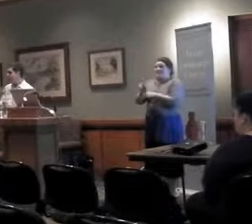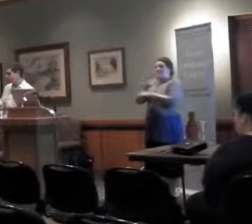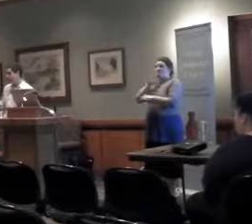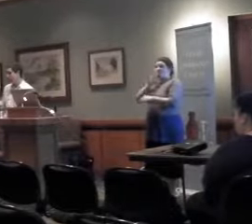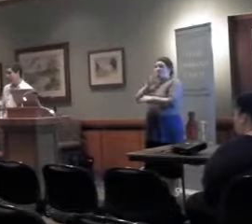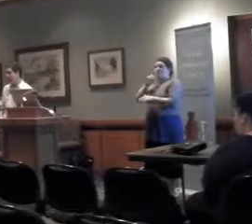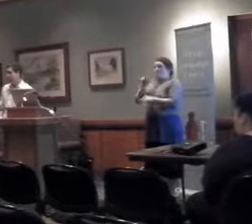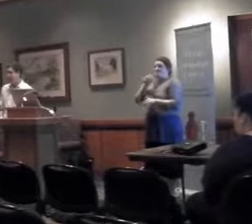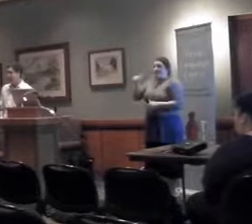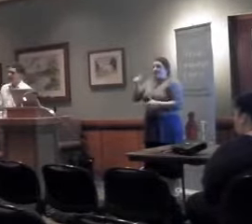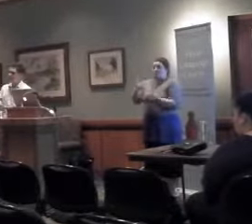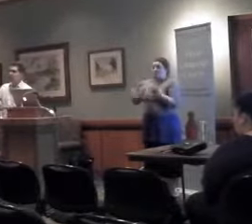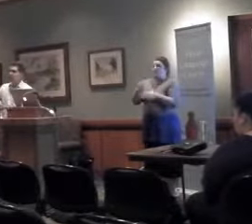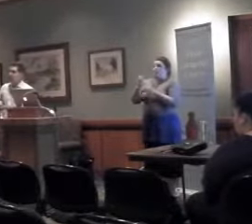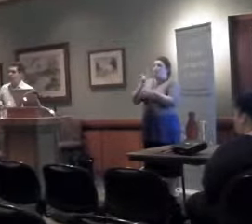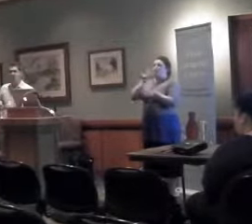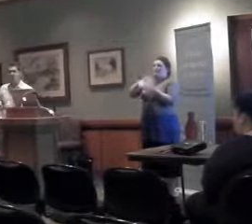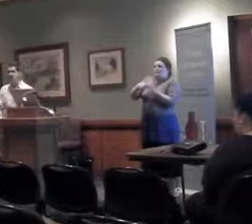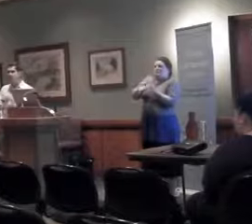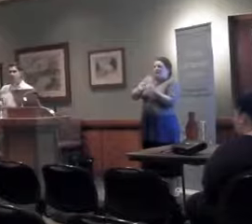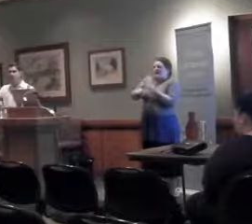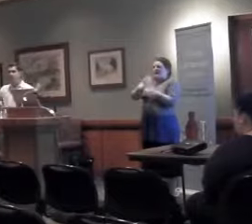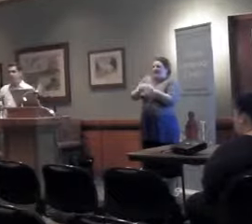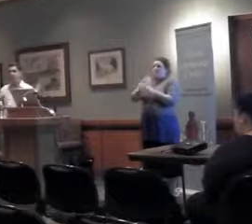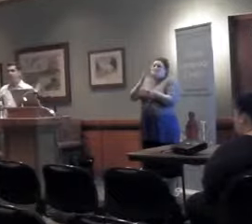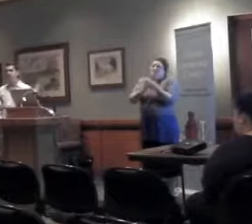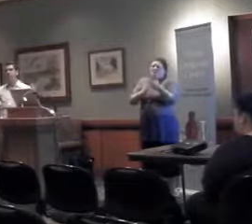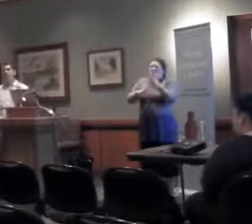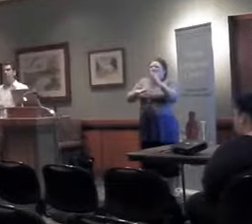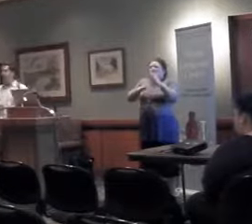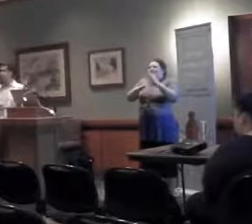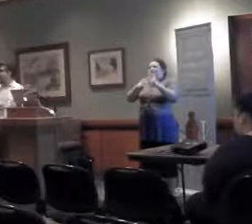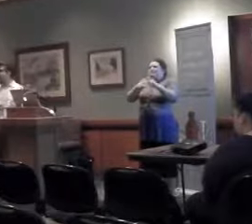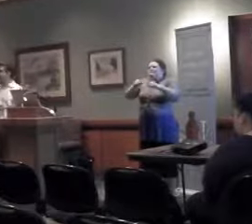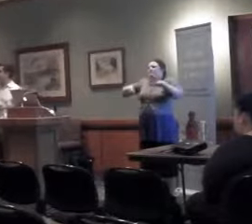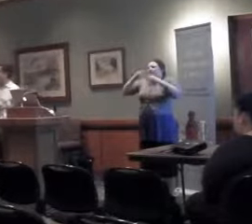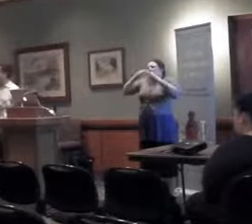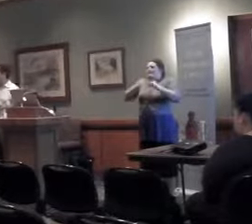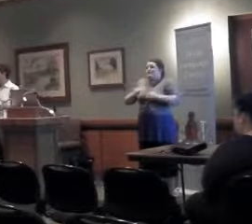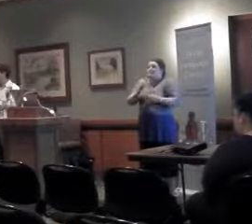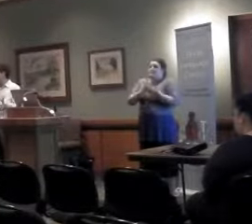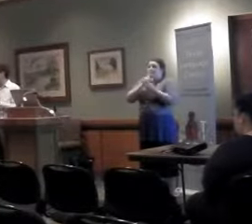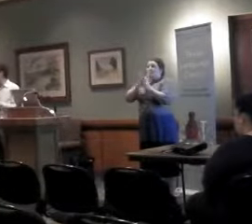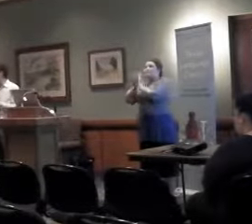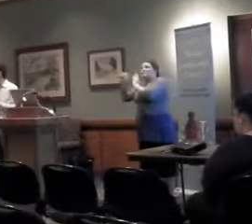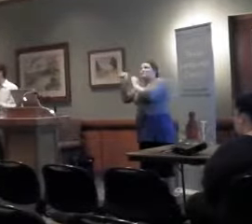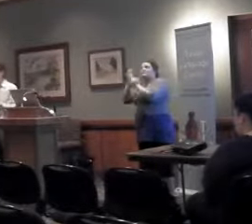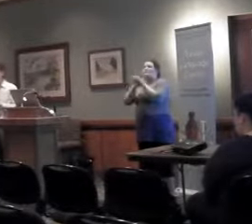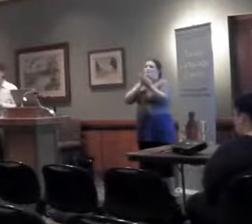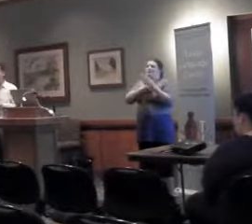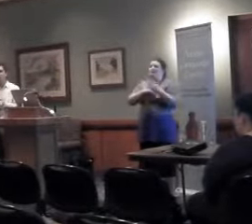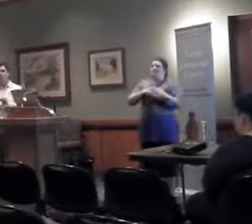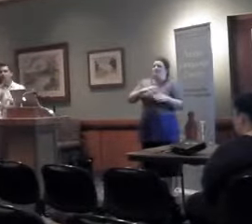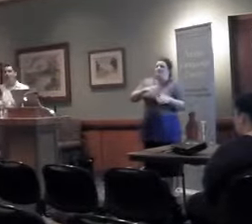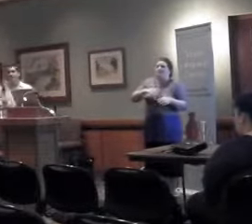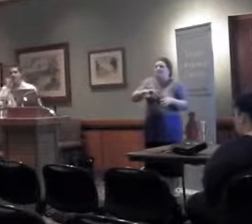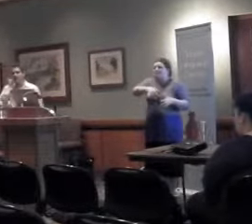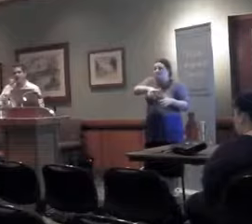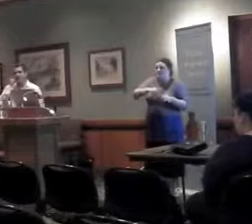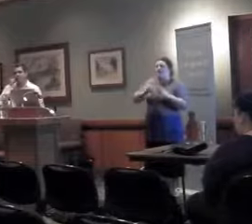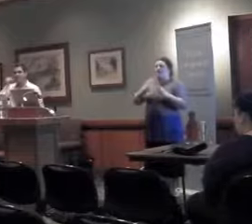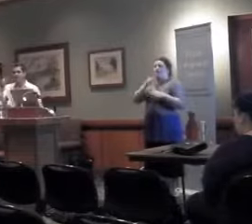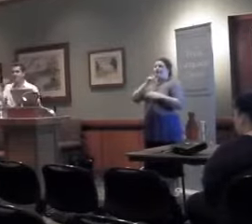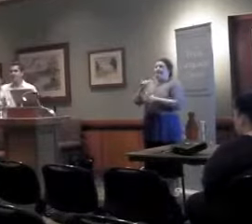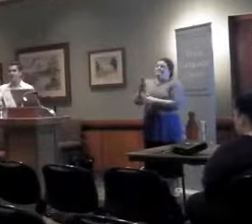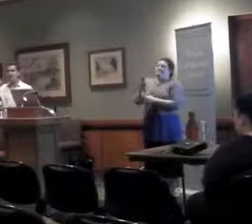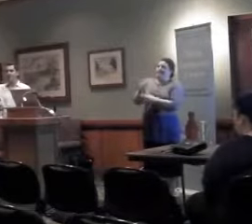they still read and write English to varying degrees. Some of them, very well, others maybe not so well, but they're bilingual. And so there